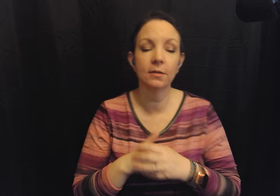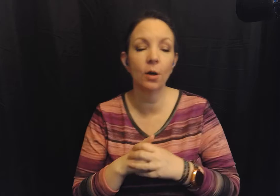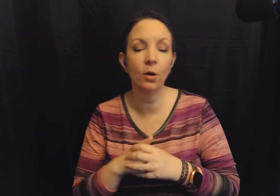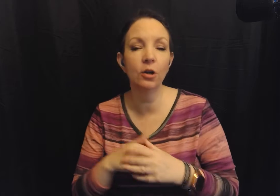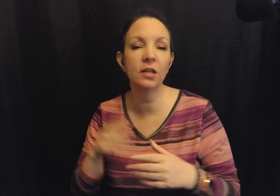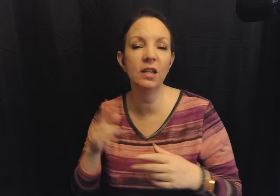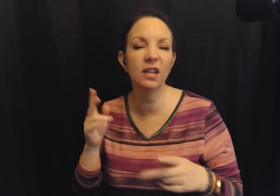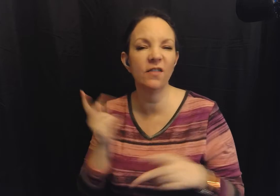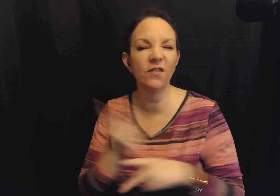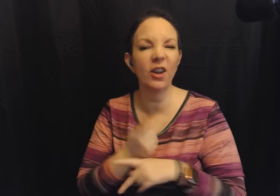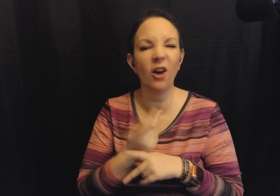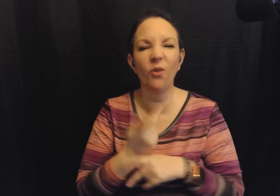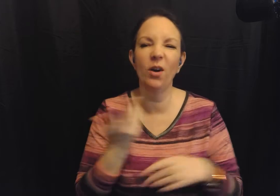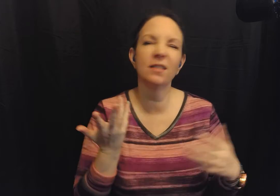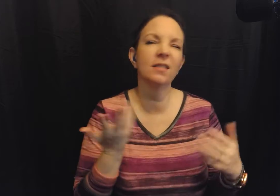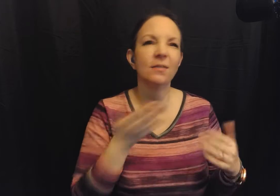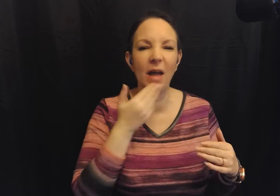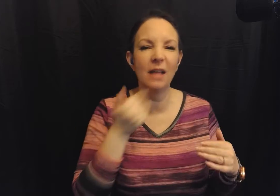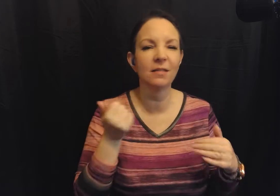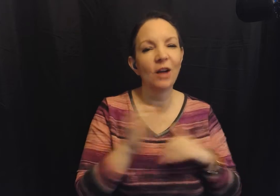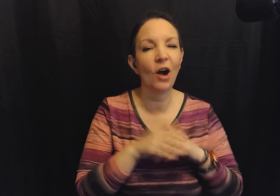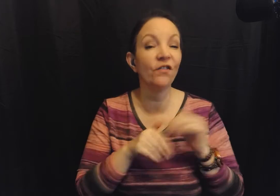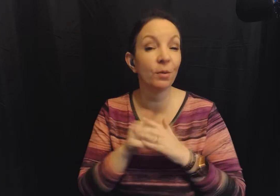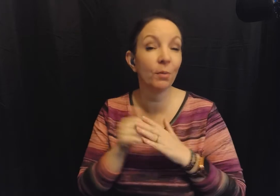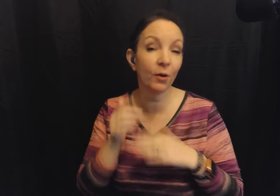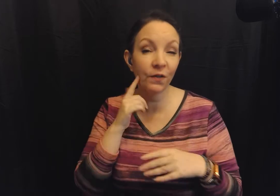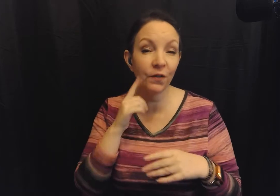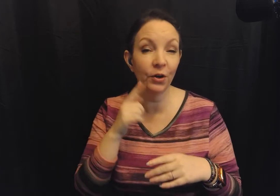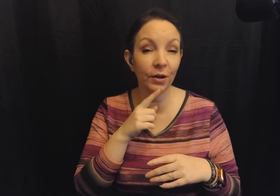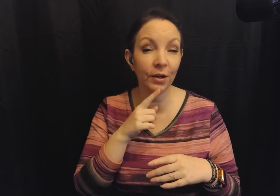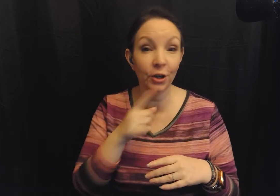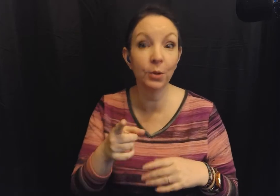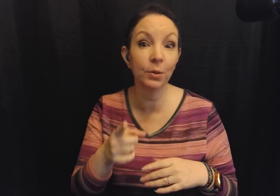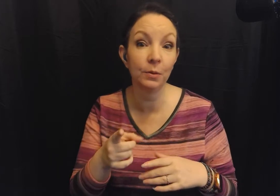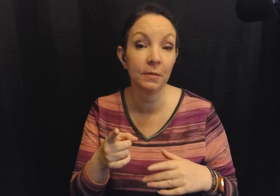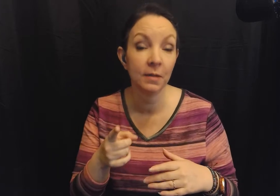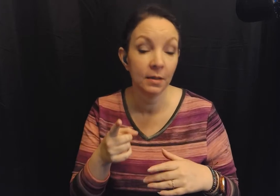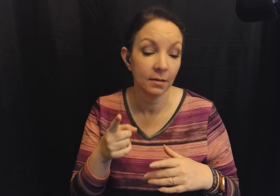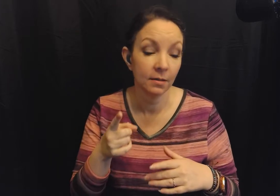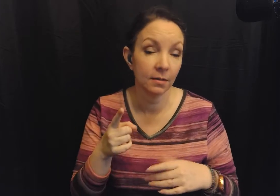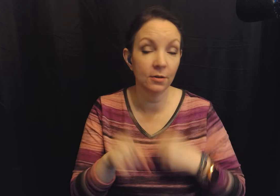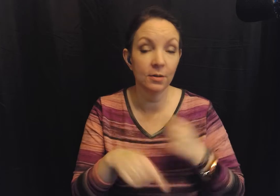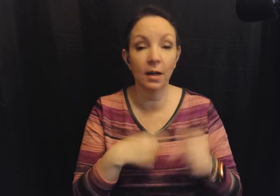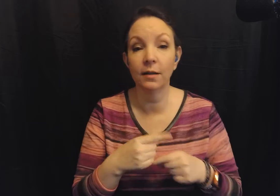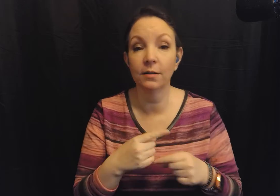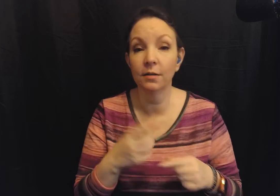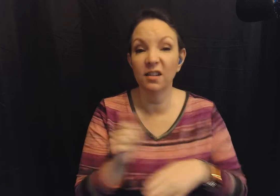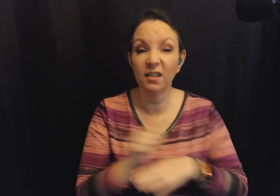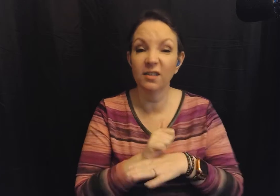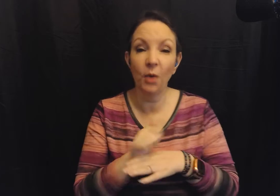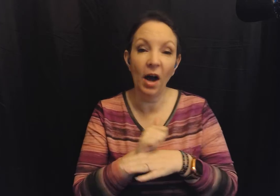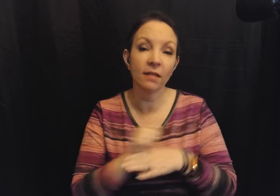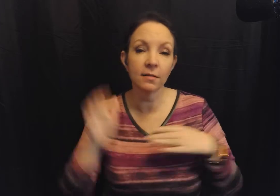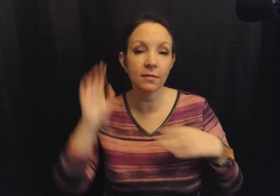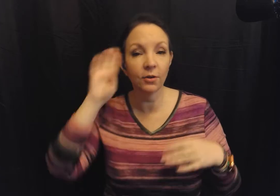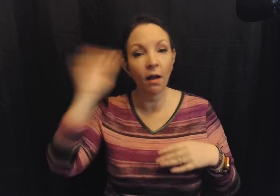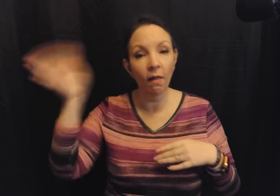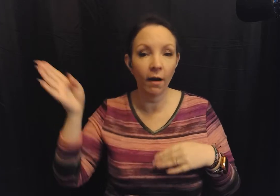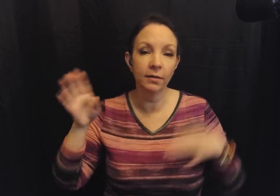you just need to figure out what's best comfortable for you to sign. So you can just practice doing hello,